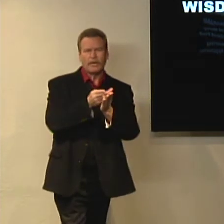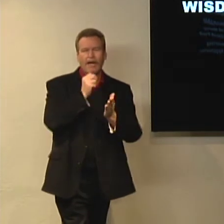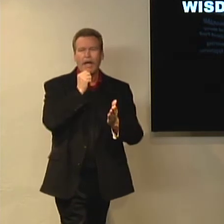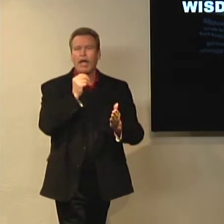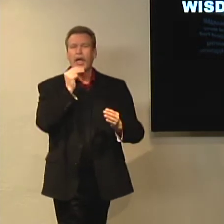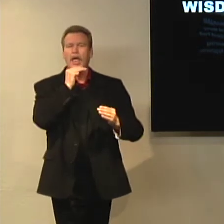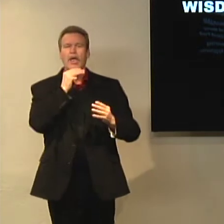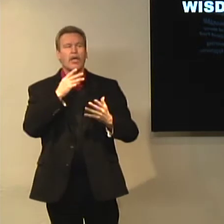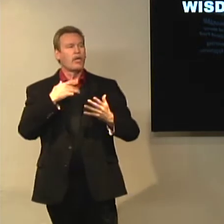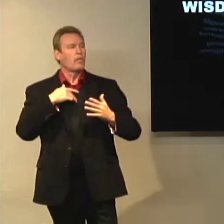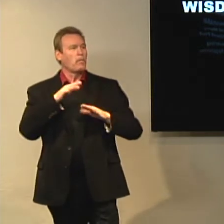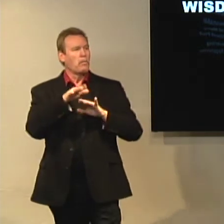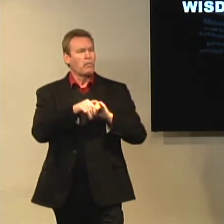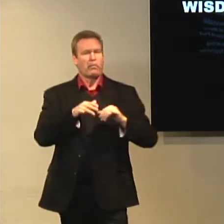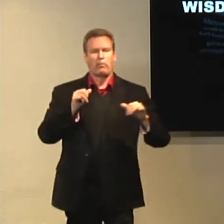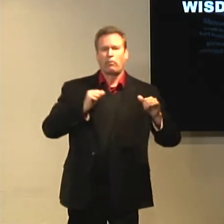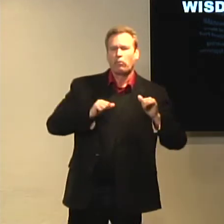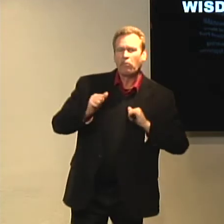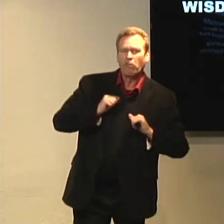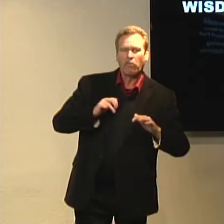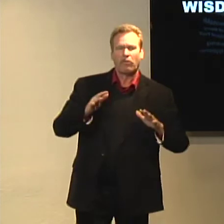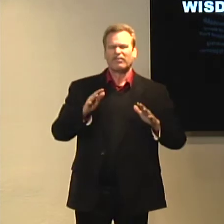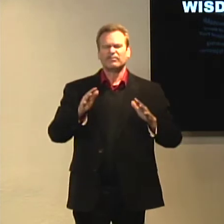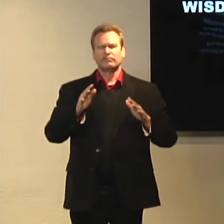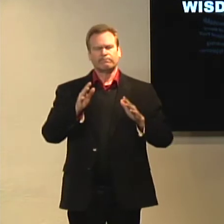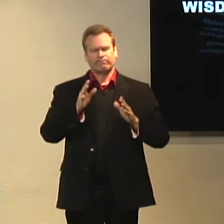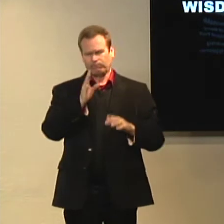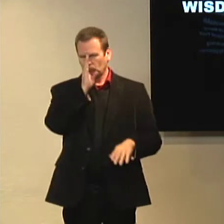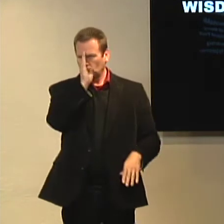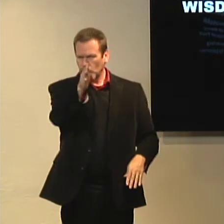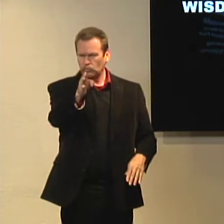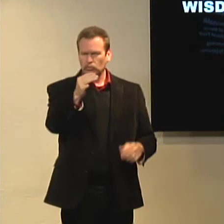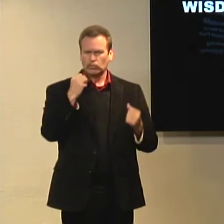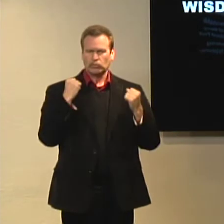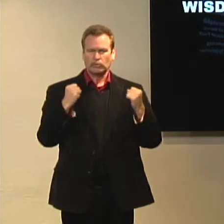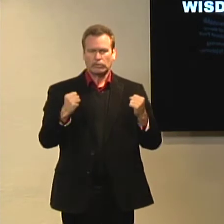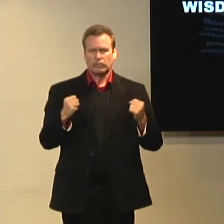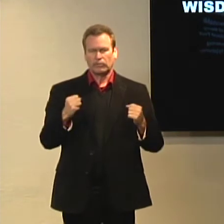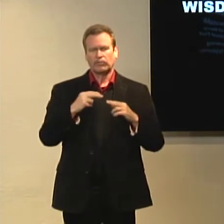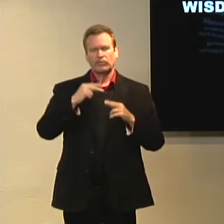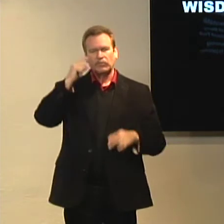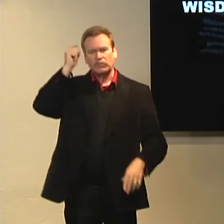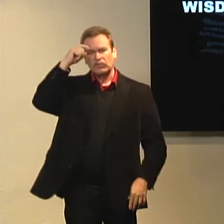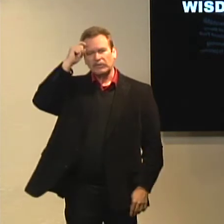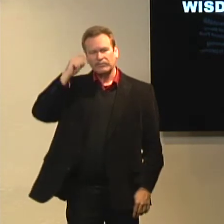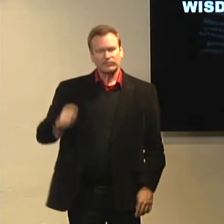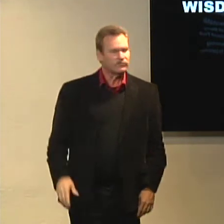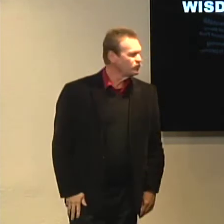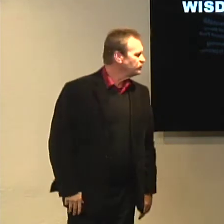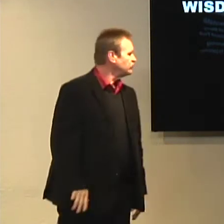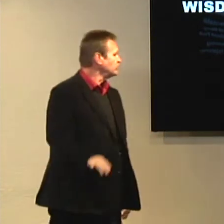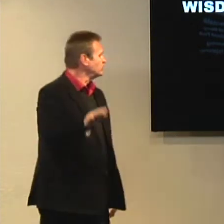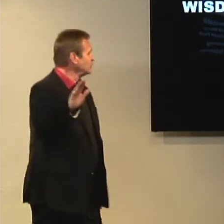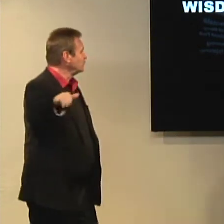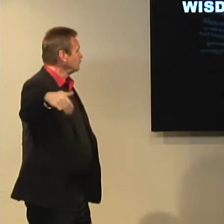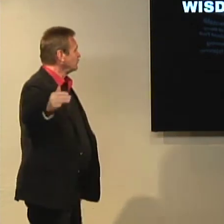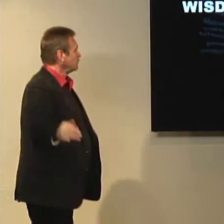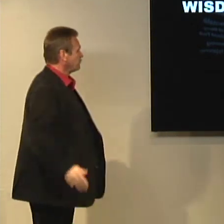It continues on in the truth without lies, without deceit, without bragging. It's very strong, this wisdom from above.